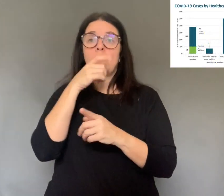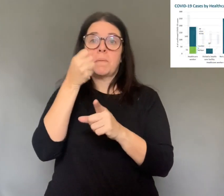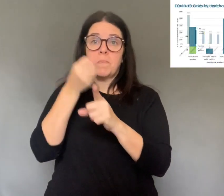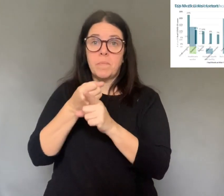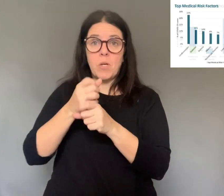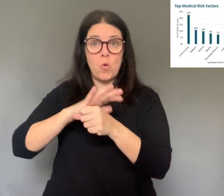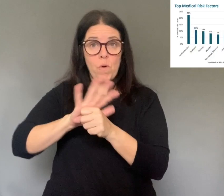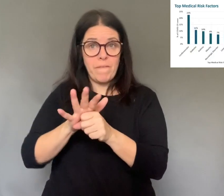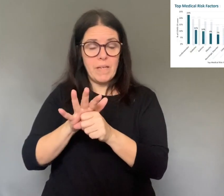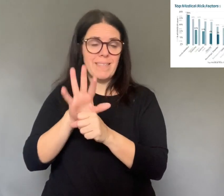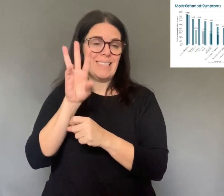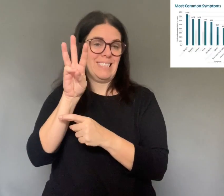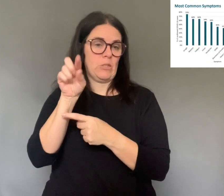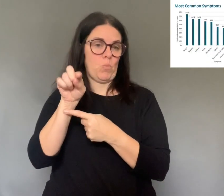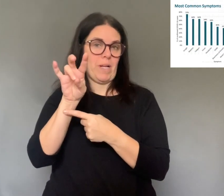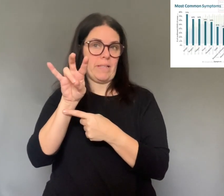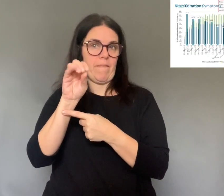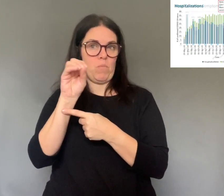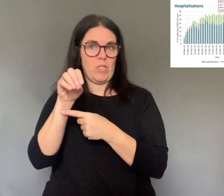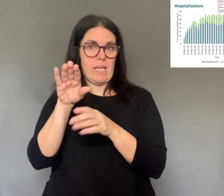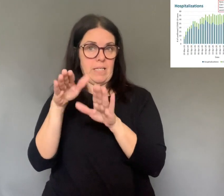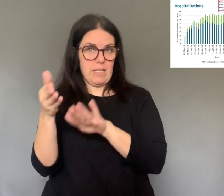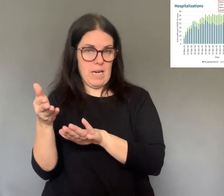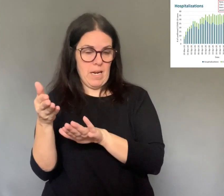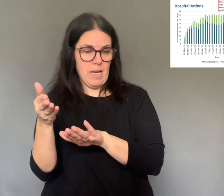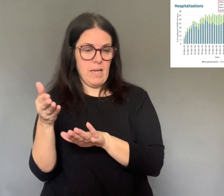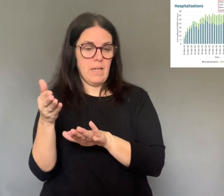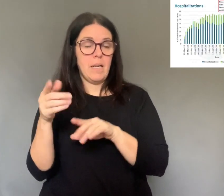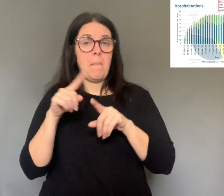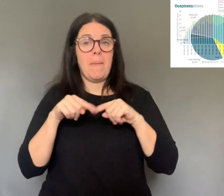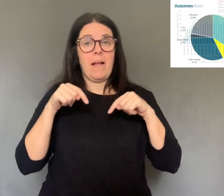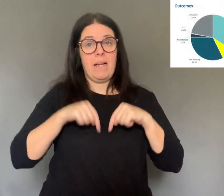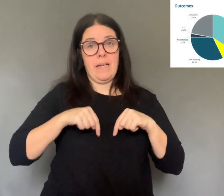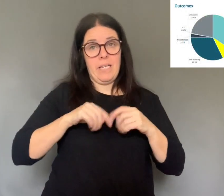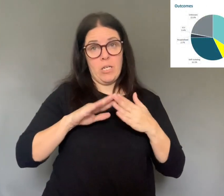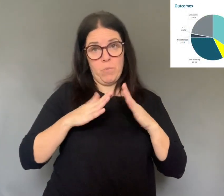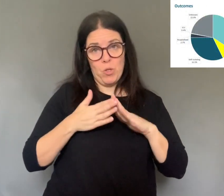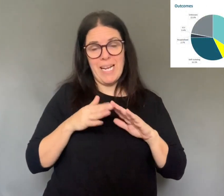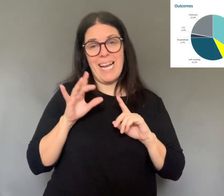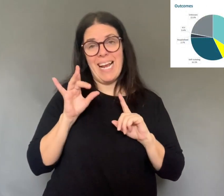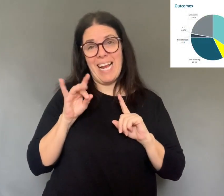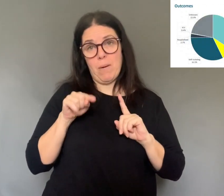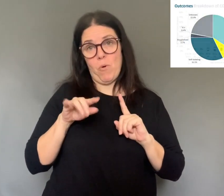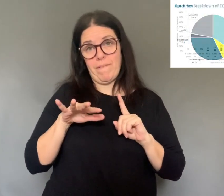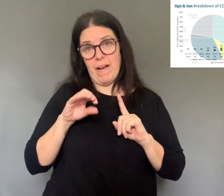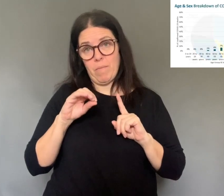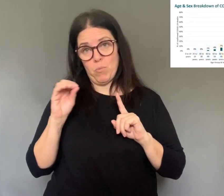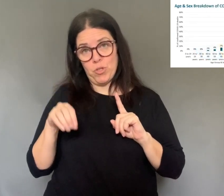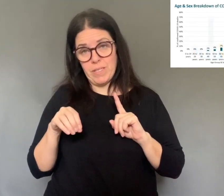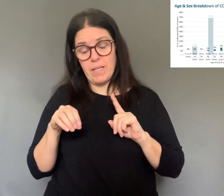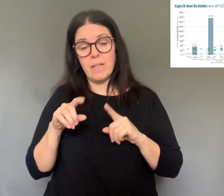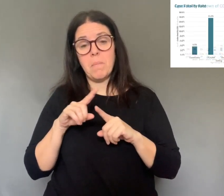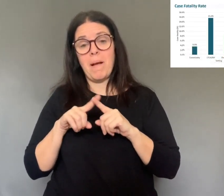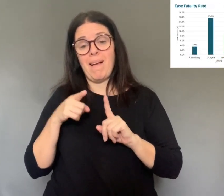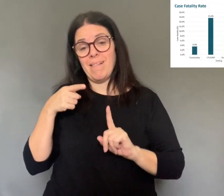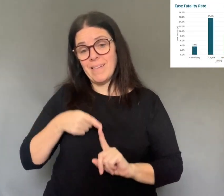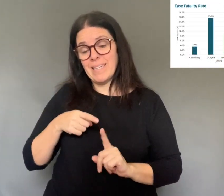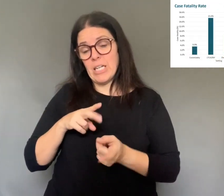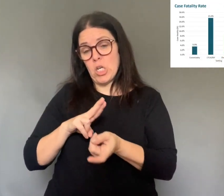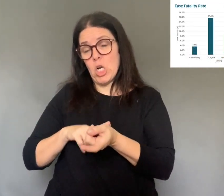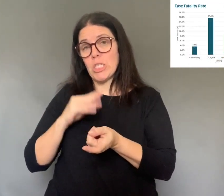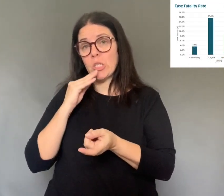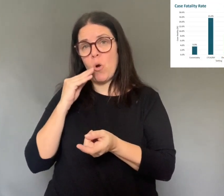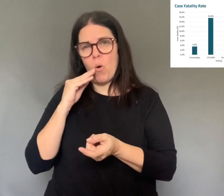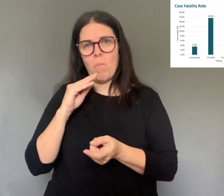number, and just trying to get to that slide. It's 6.7%, I believe, was Yes. the overall. Right?